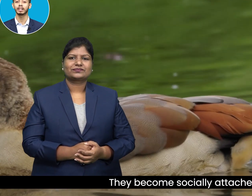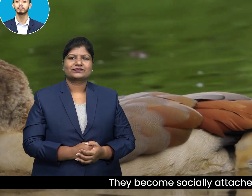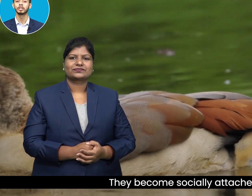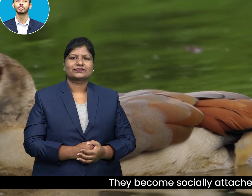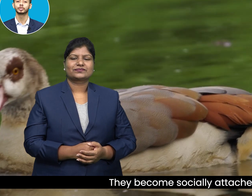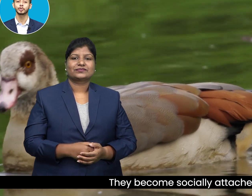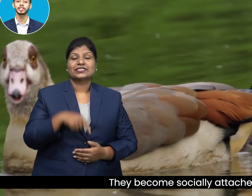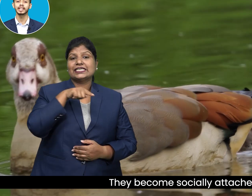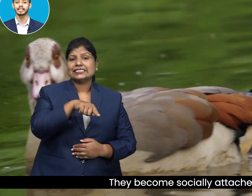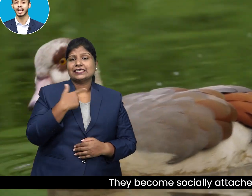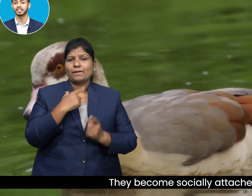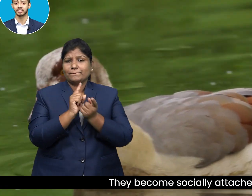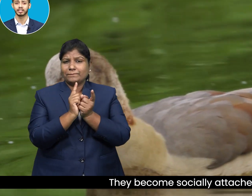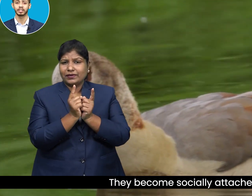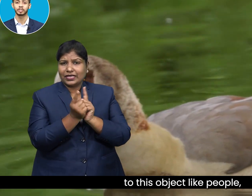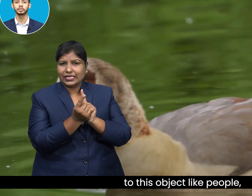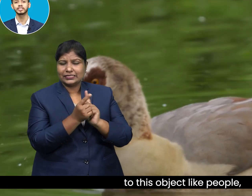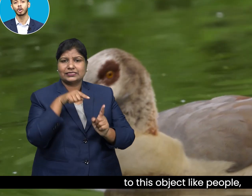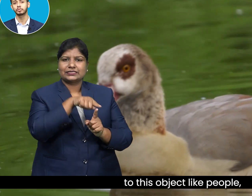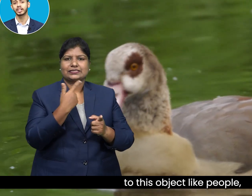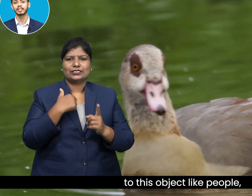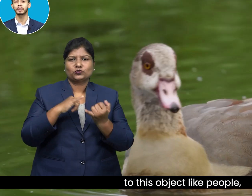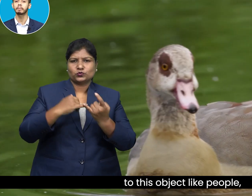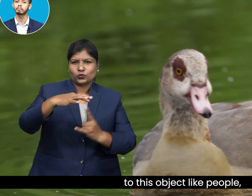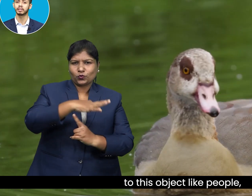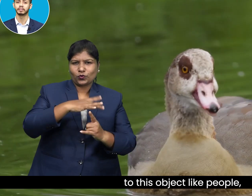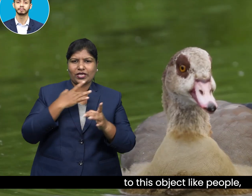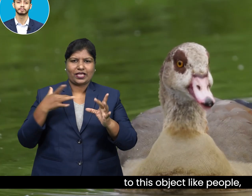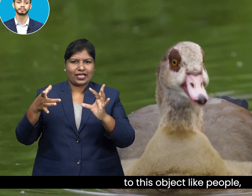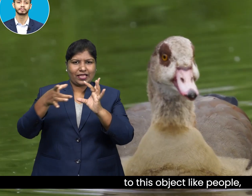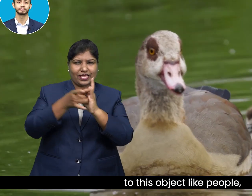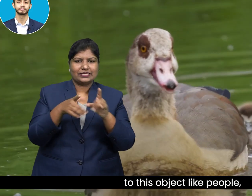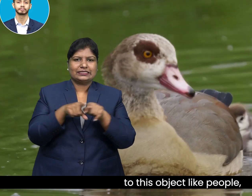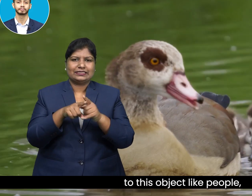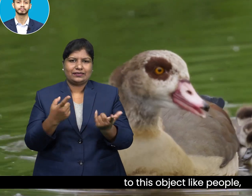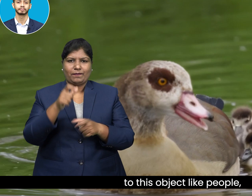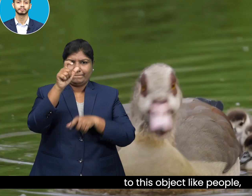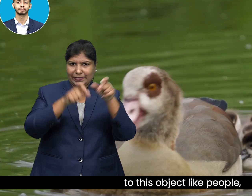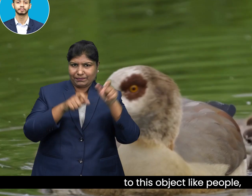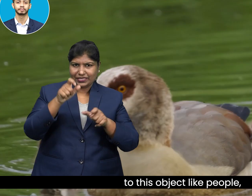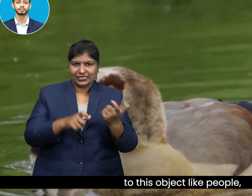They become socially attached to this object like people.